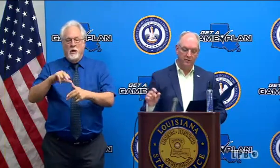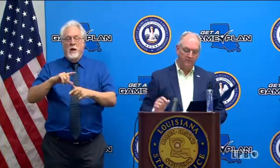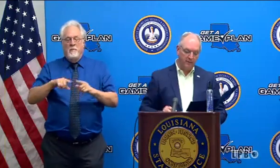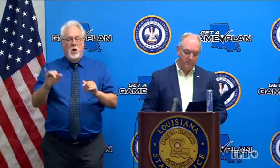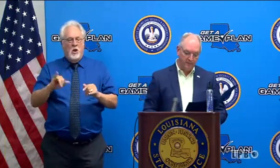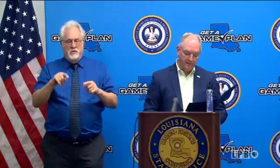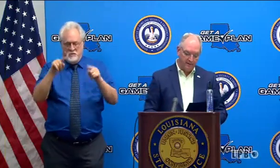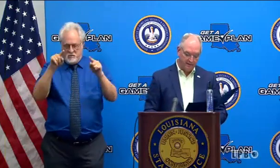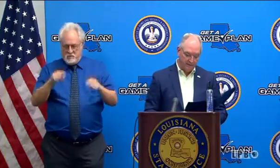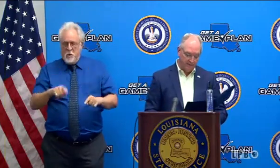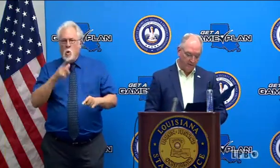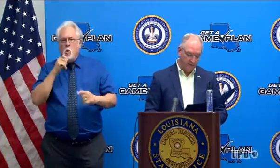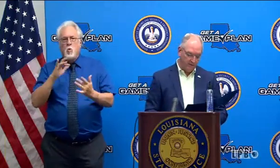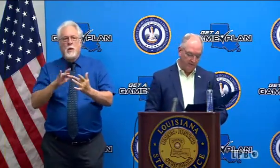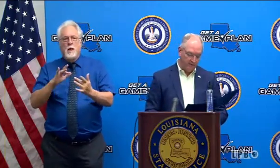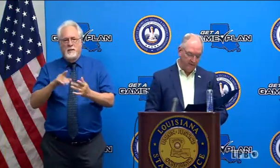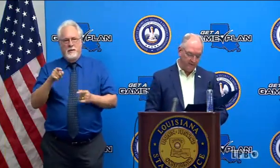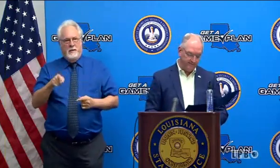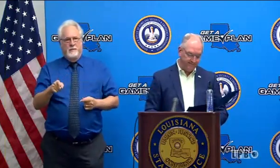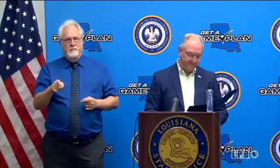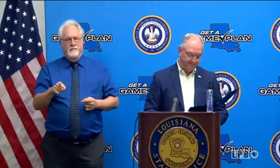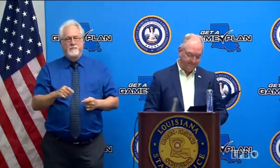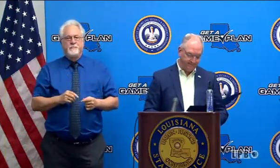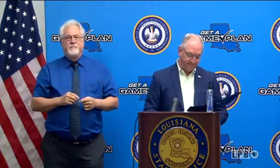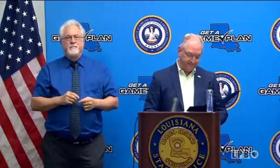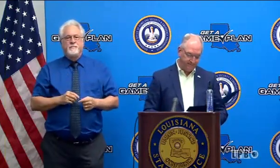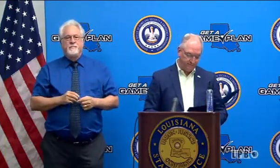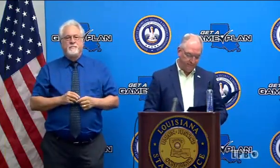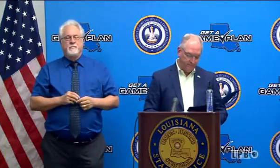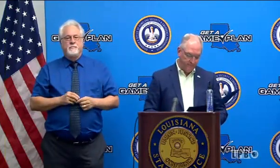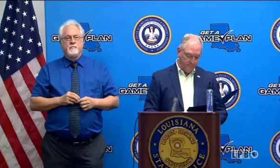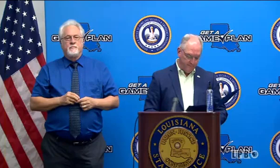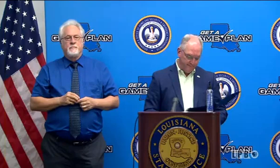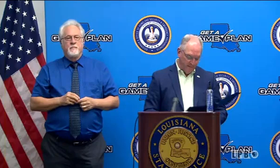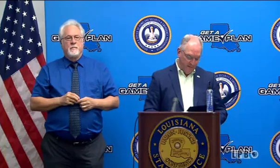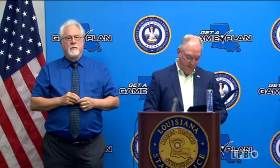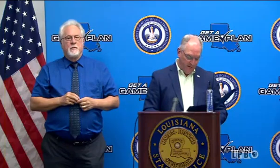there's also information about contacts for your local officials.